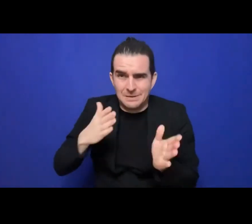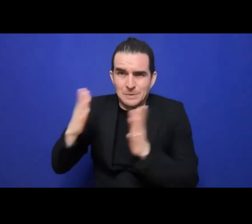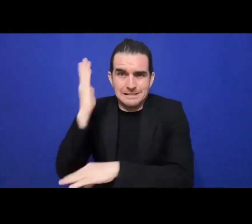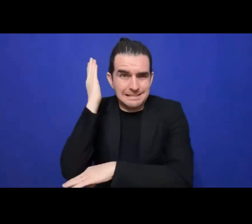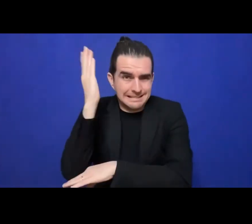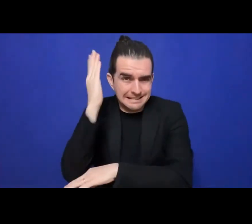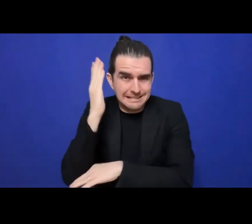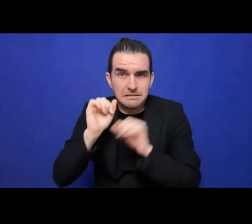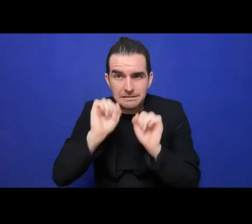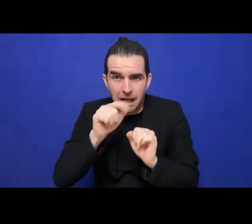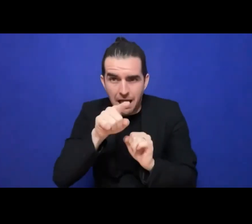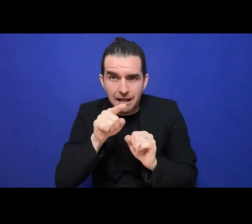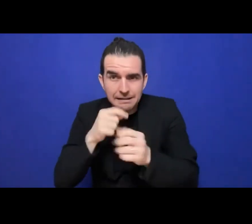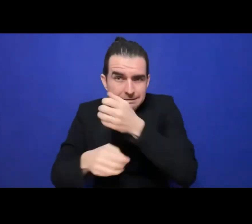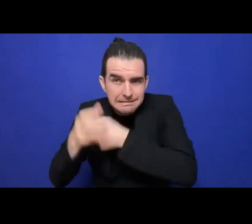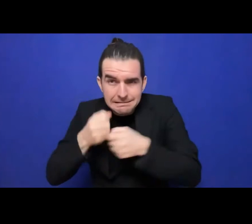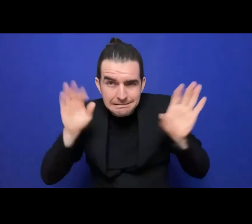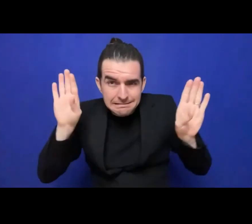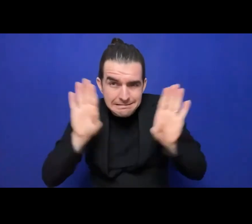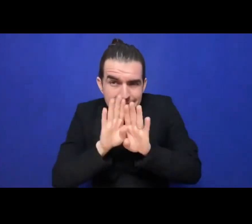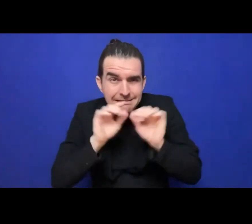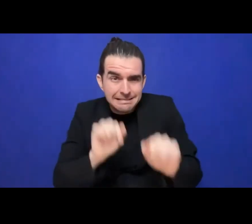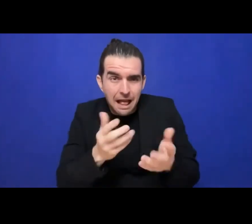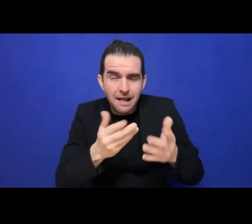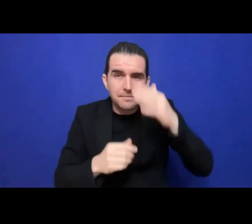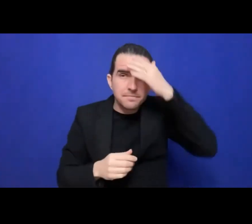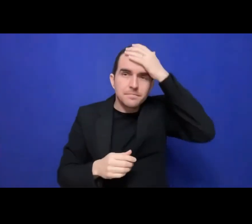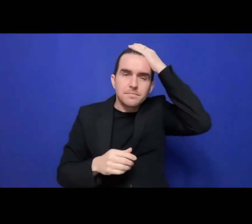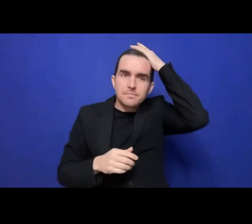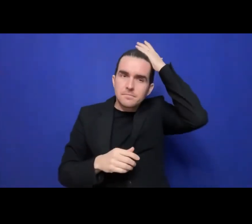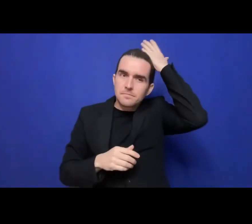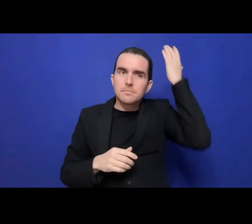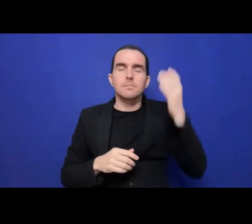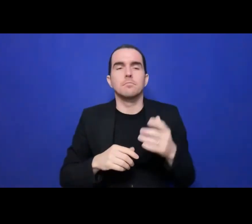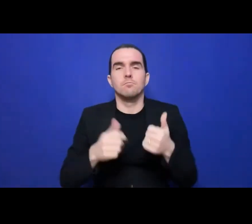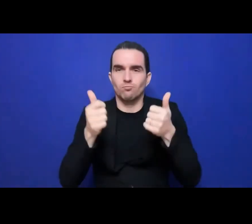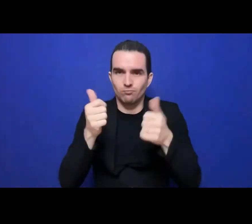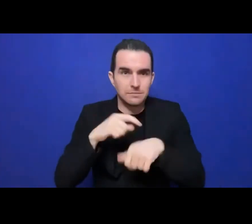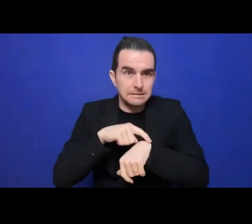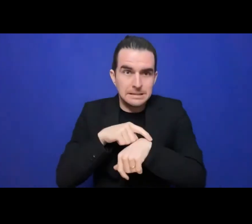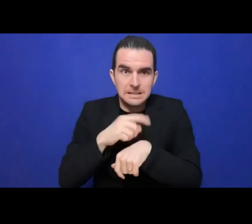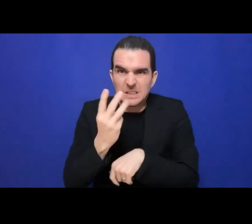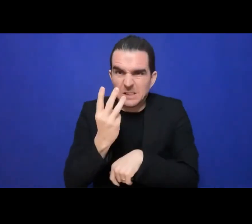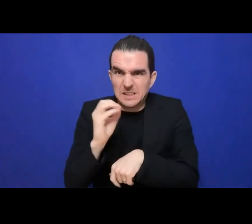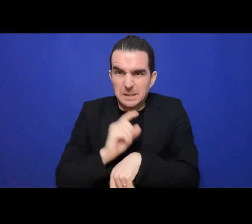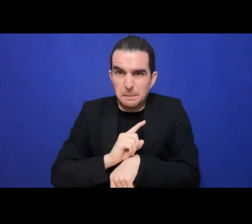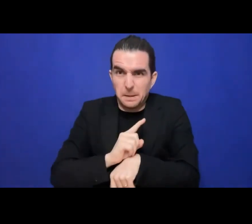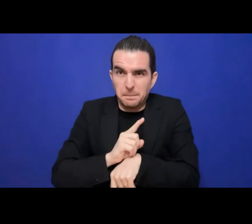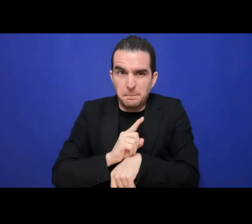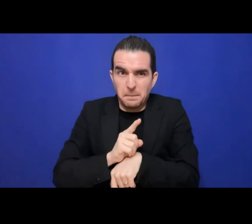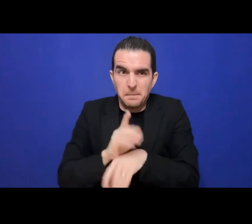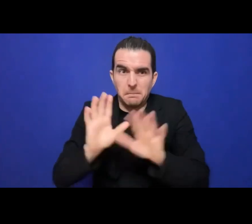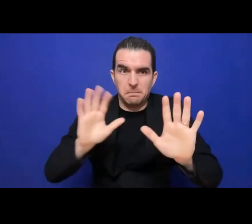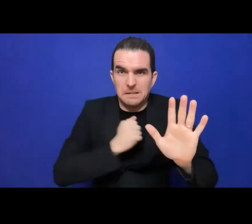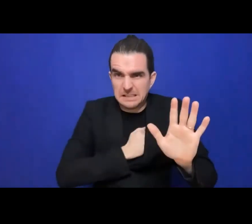between civil society, private sector, in line with the governmental effort is very